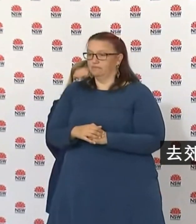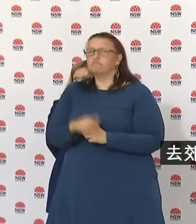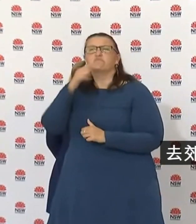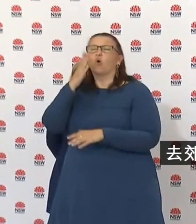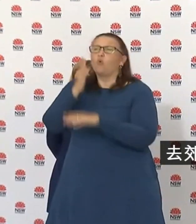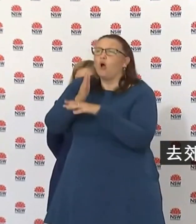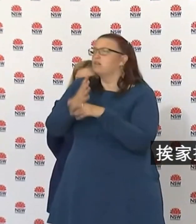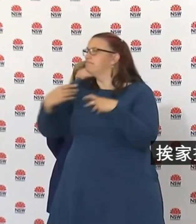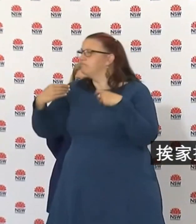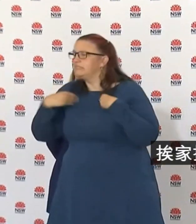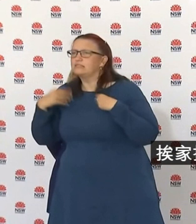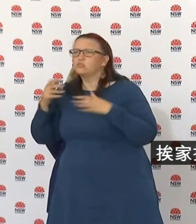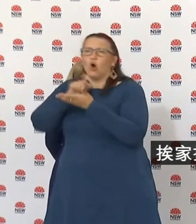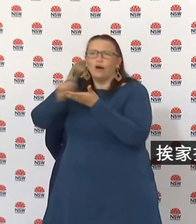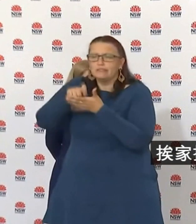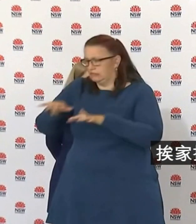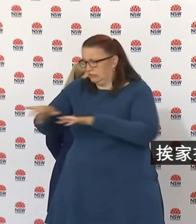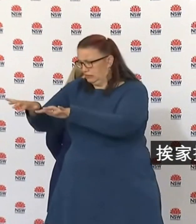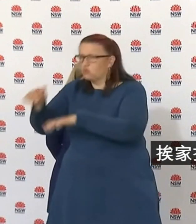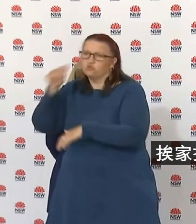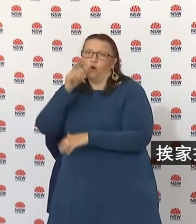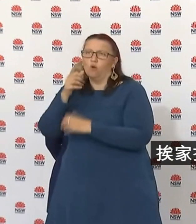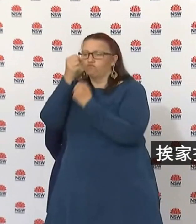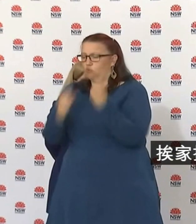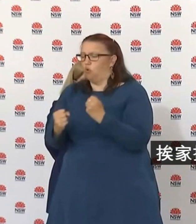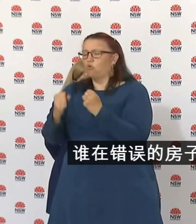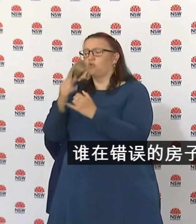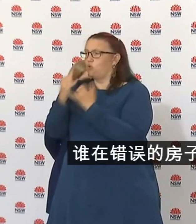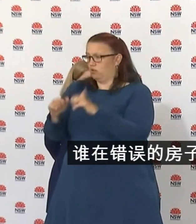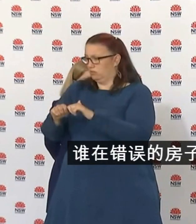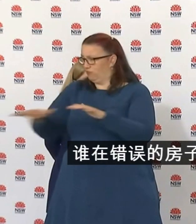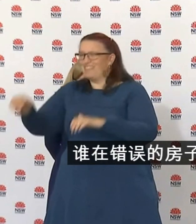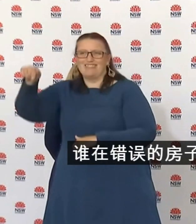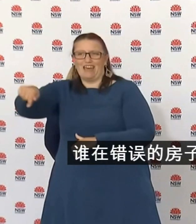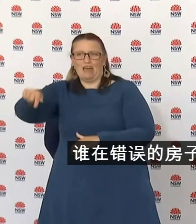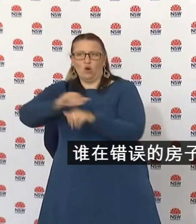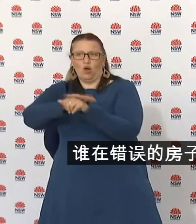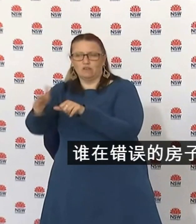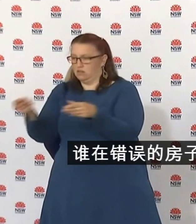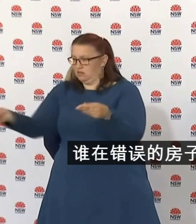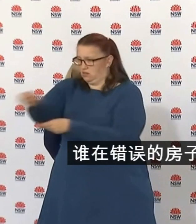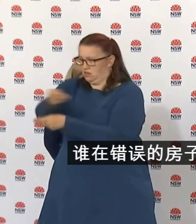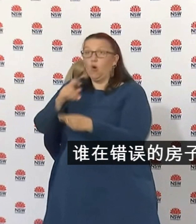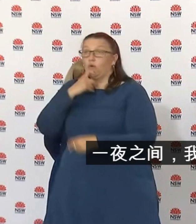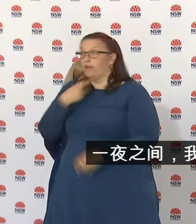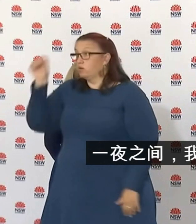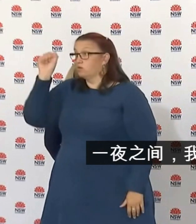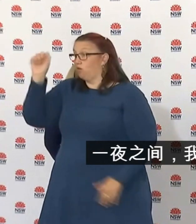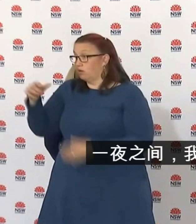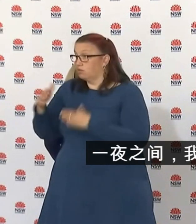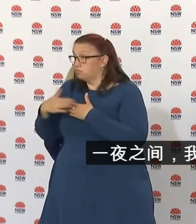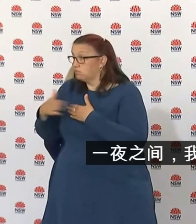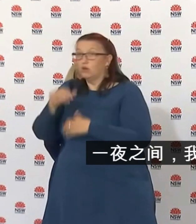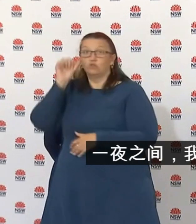suburb, street to street, door to door, knocking on these and actively looking for people who are in the wrong house and finding them on the spot? Yeah, look, absolutely. Overnight